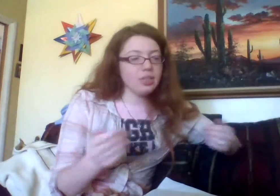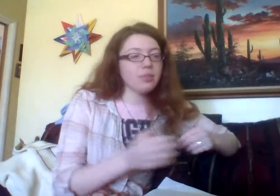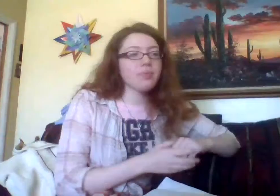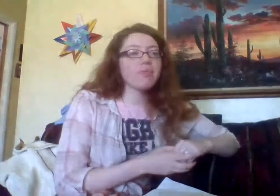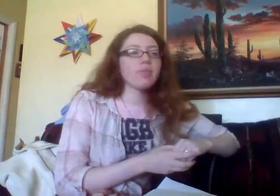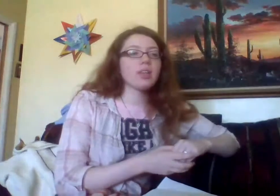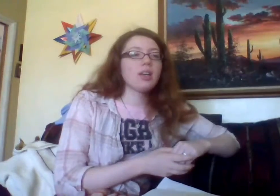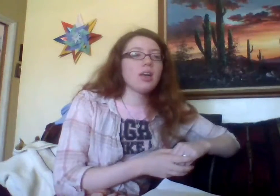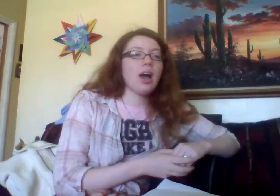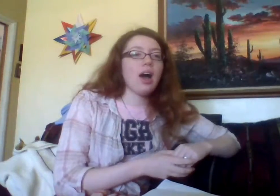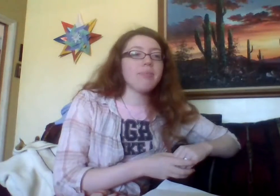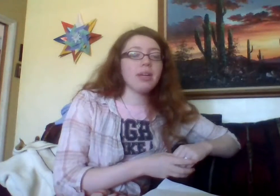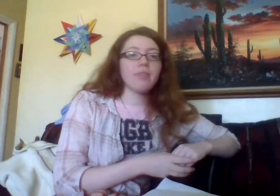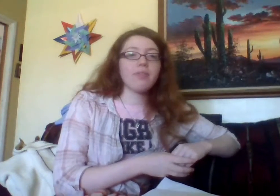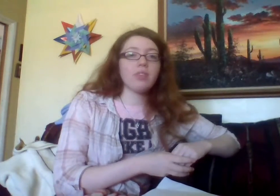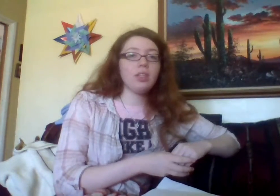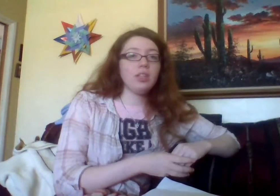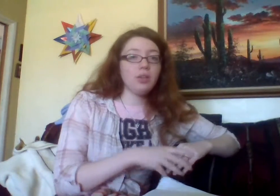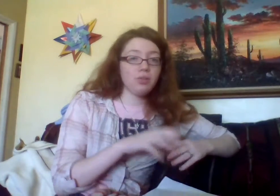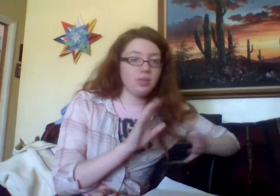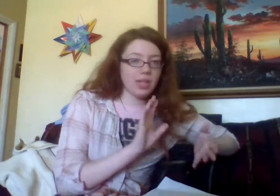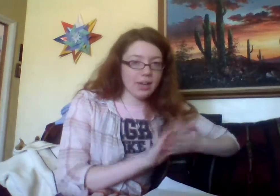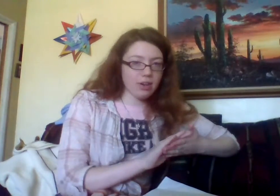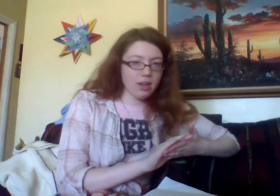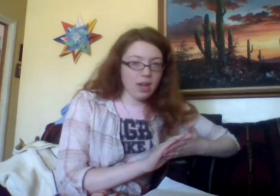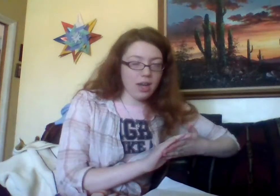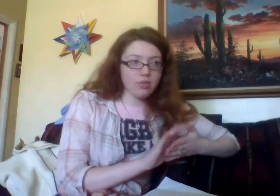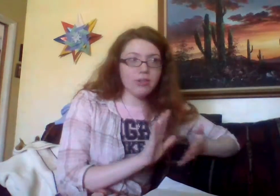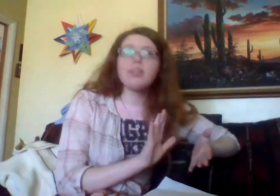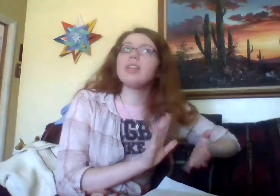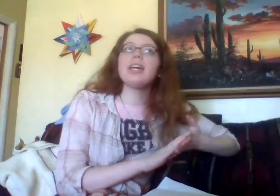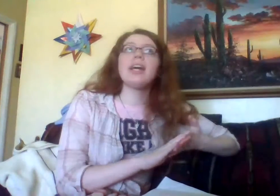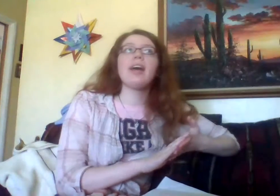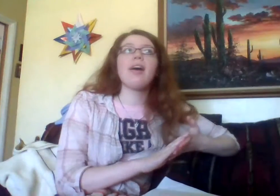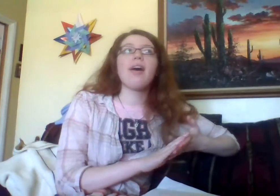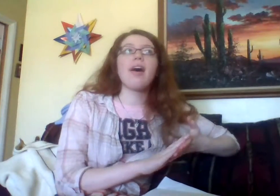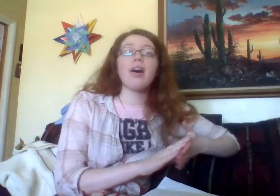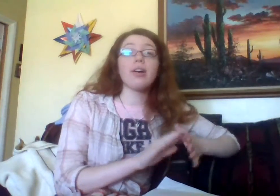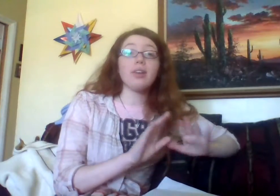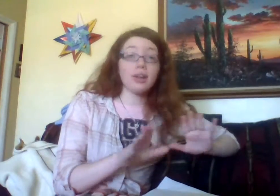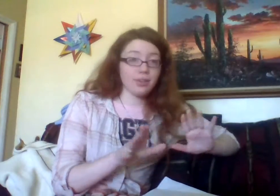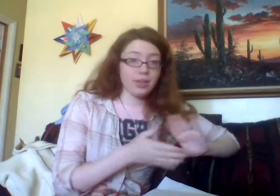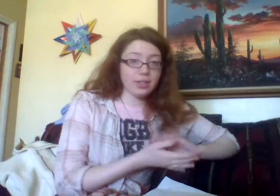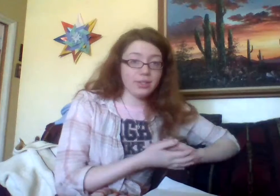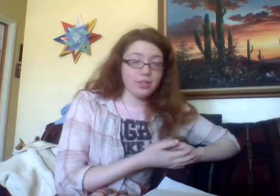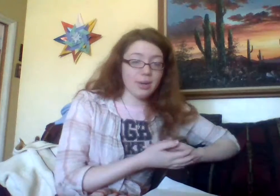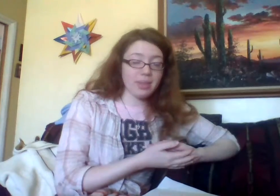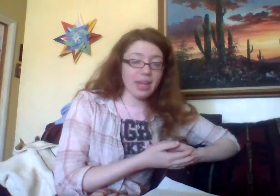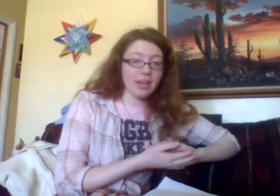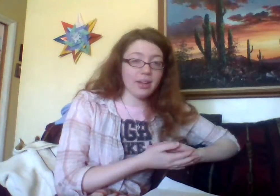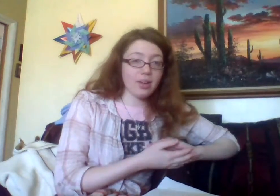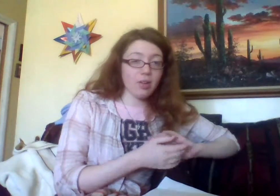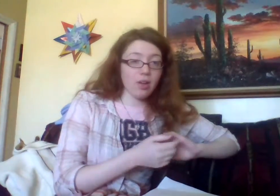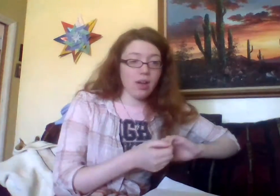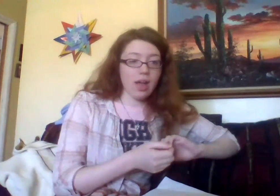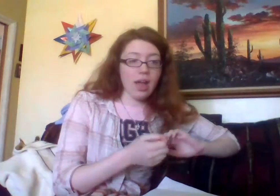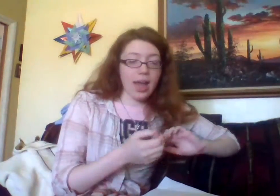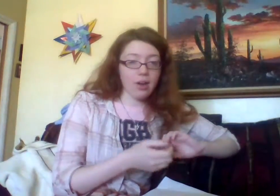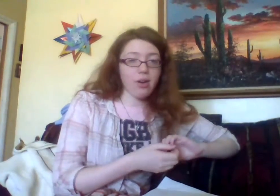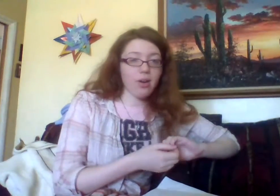to. If you unequivocally are not going to do something at